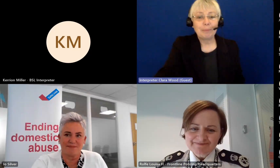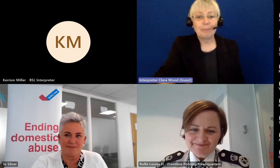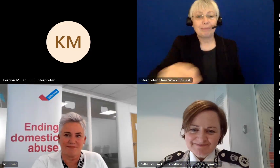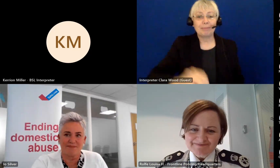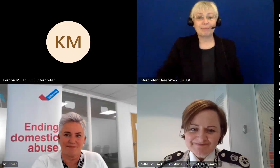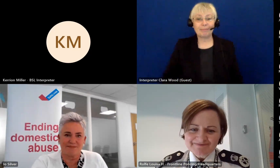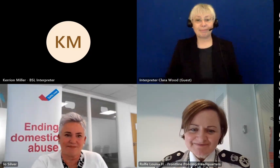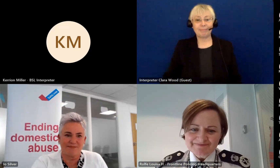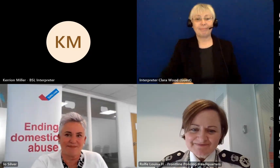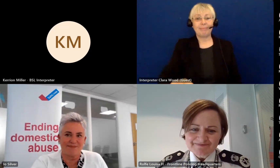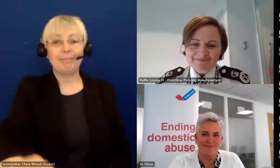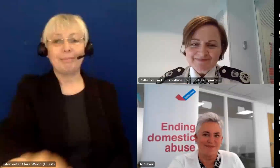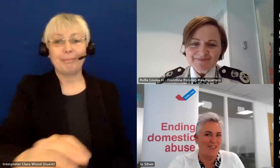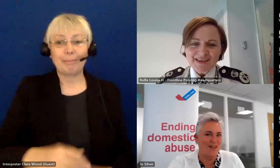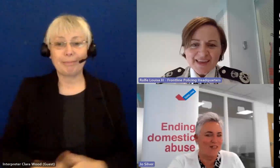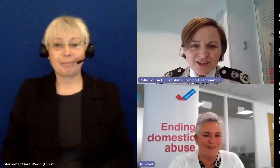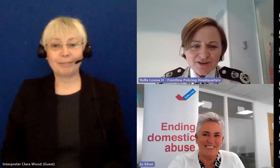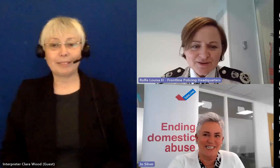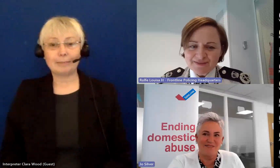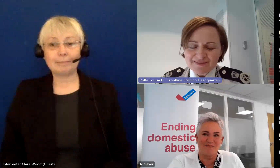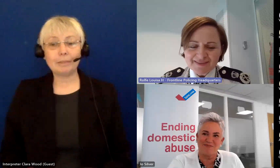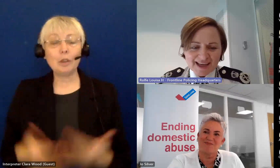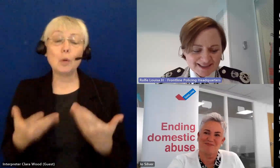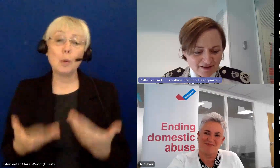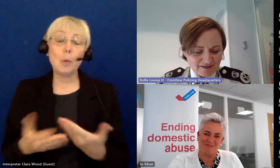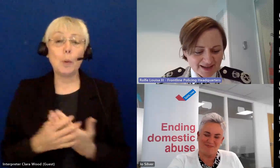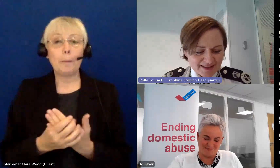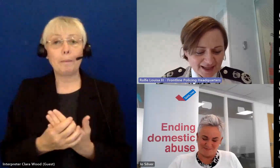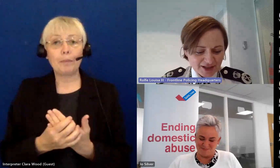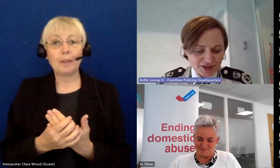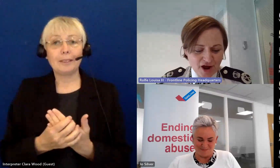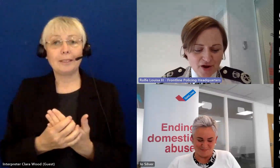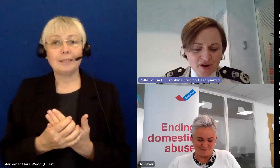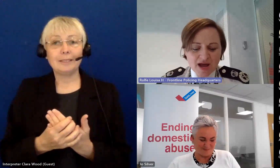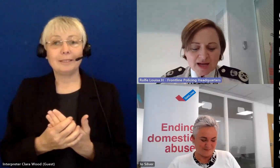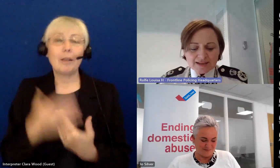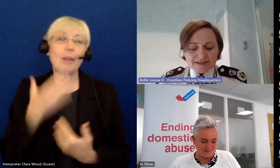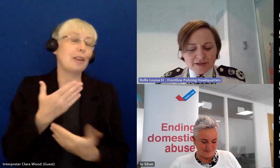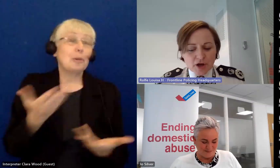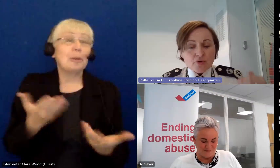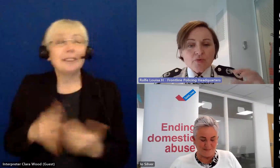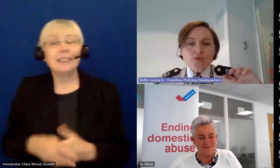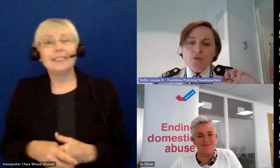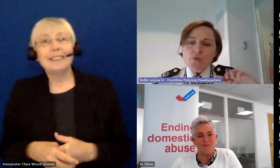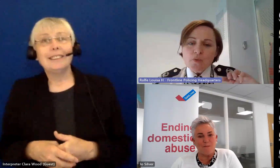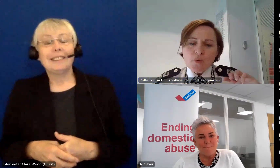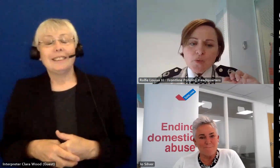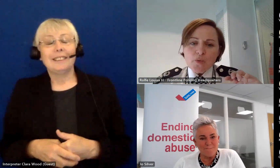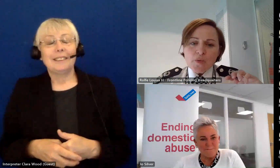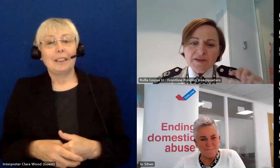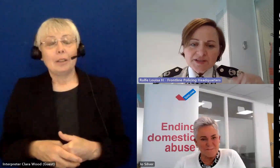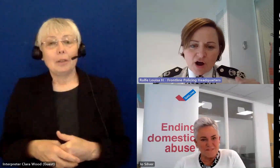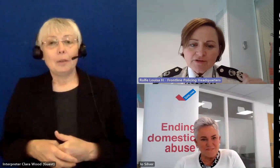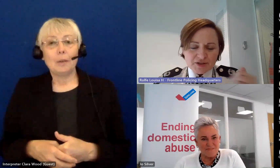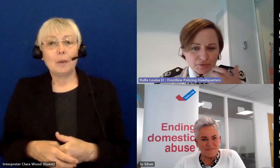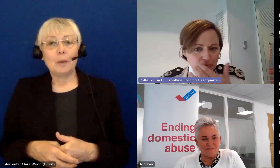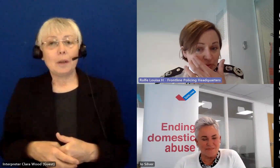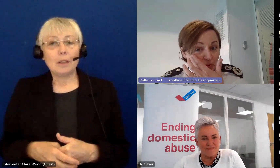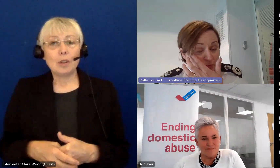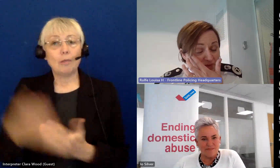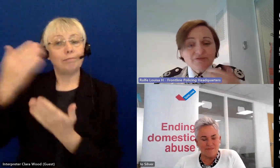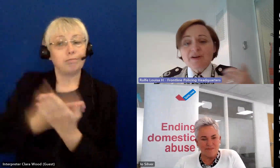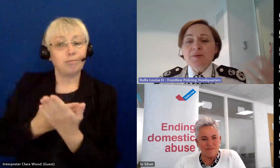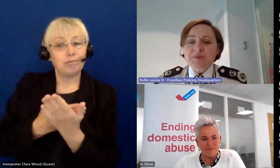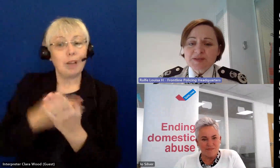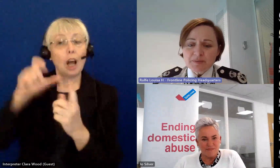Thank you. Go on, Thank Louisa. You. Thanks, Clara. Thank you, Joe. So the Dara